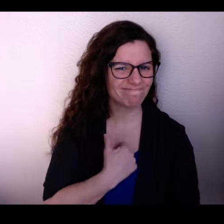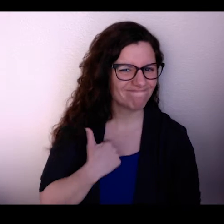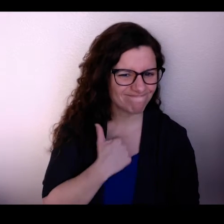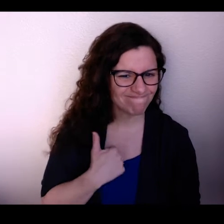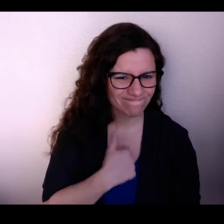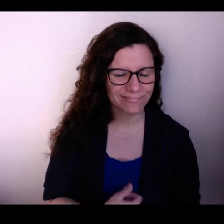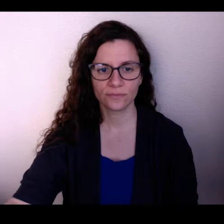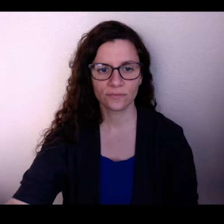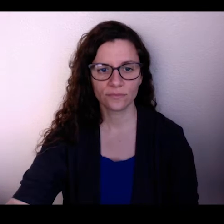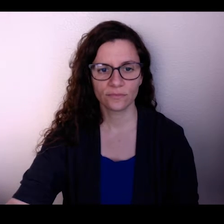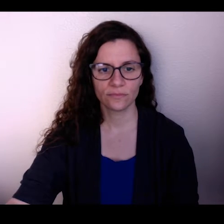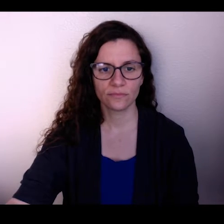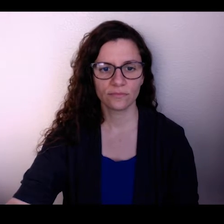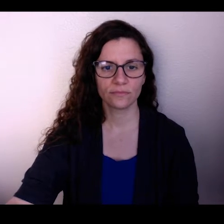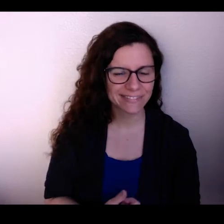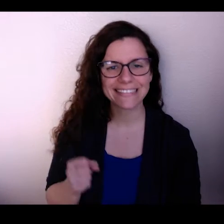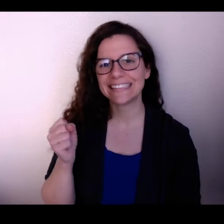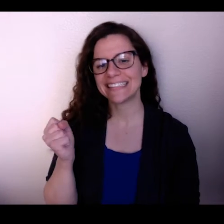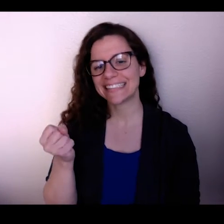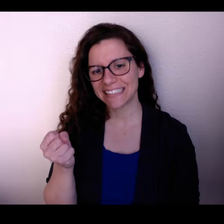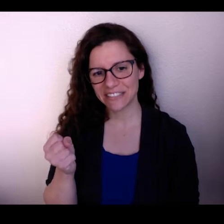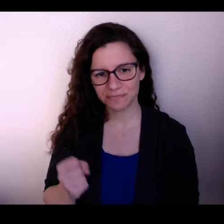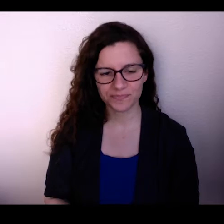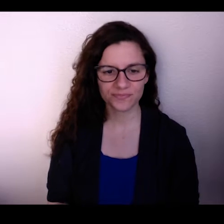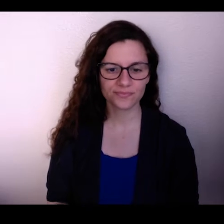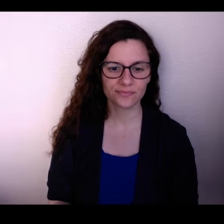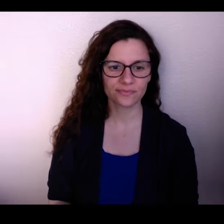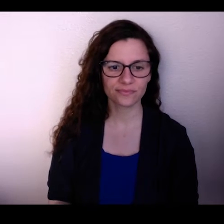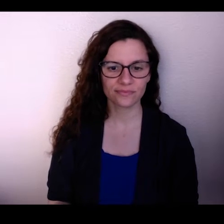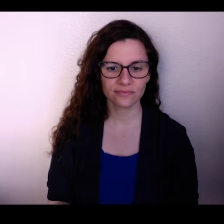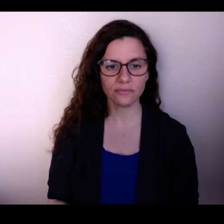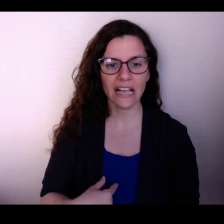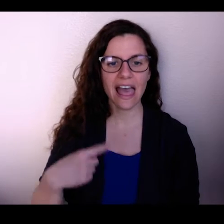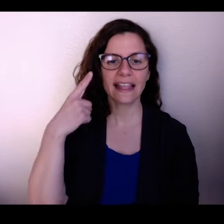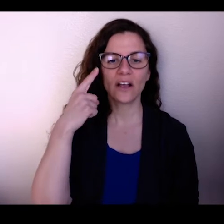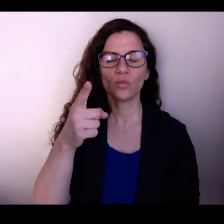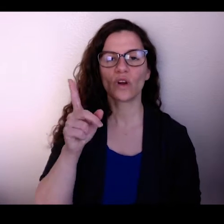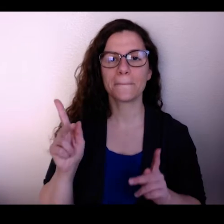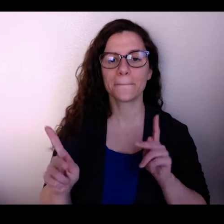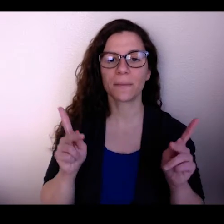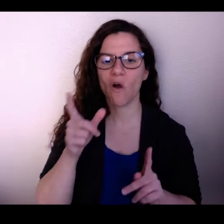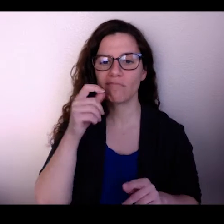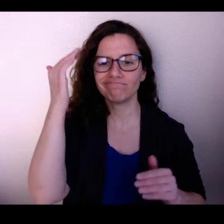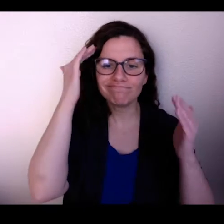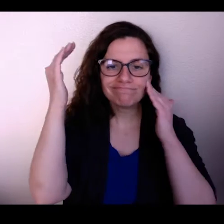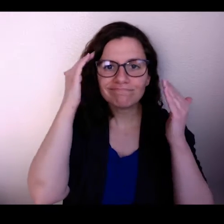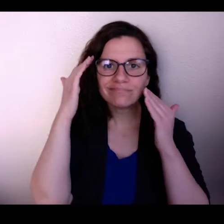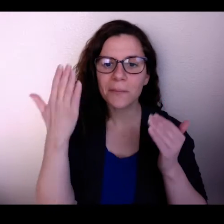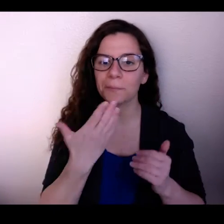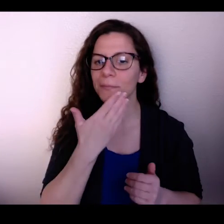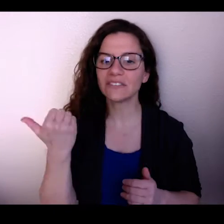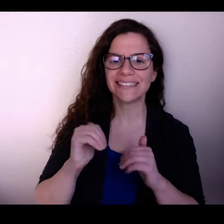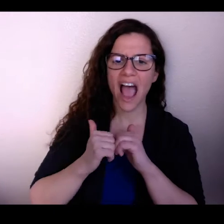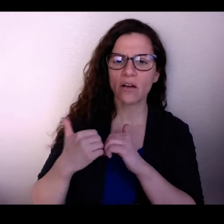great. Yeah, I'm really sorry you have to go through that. Yeah. Yeah, I think we're the people